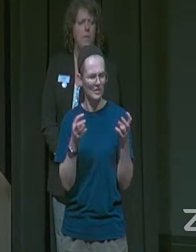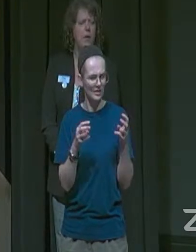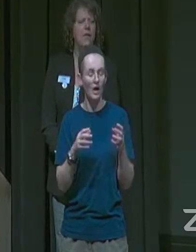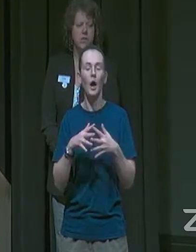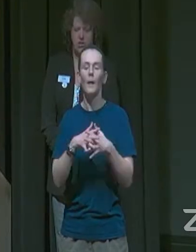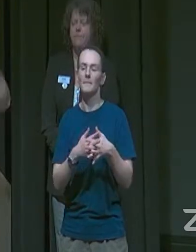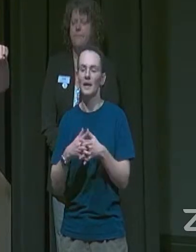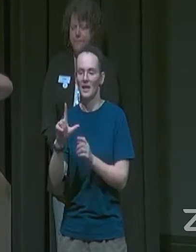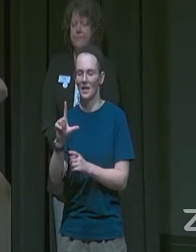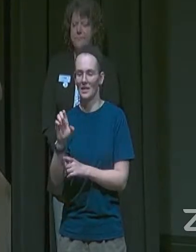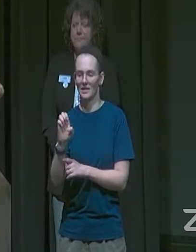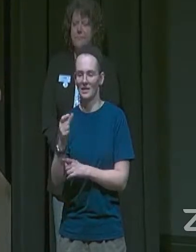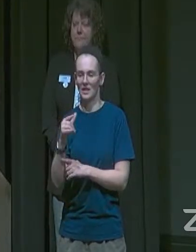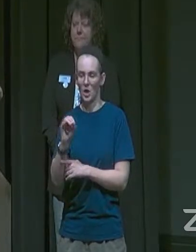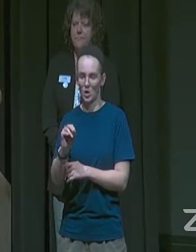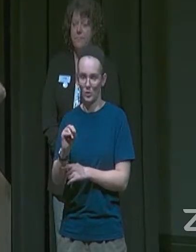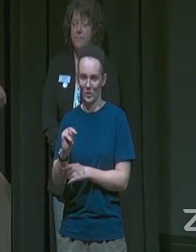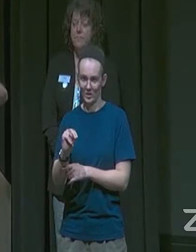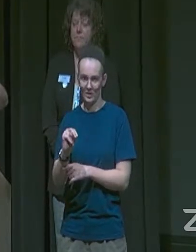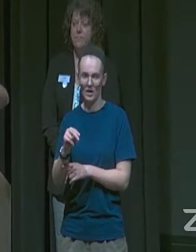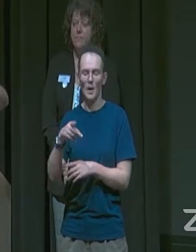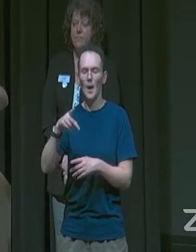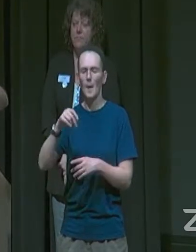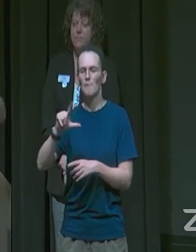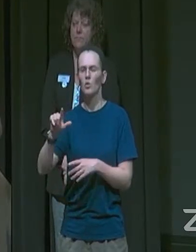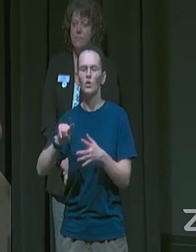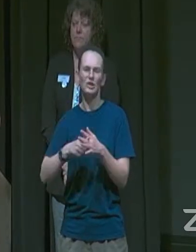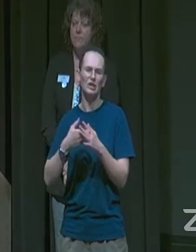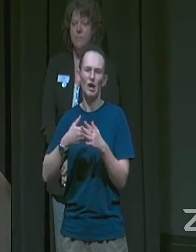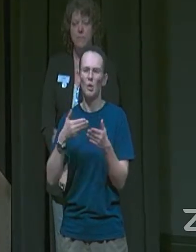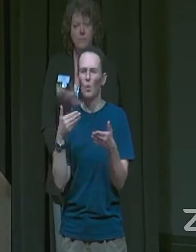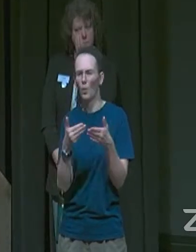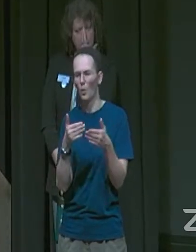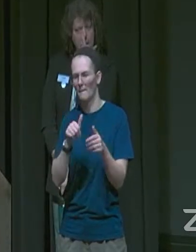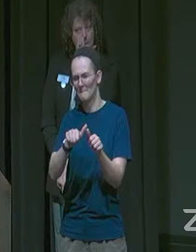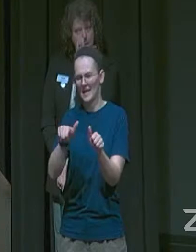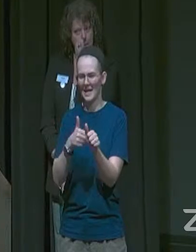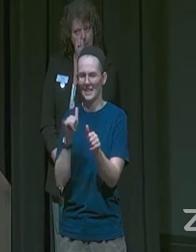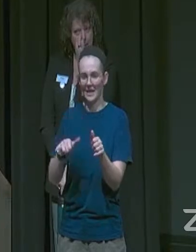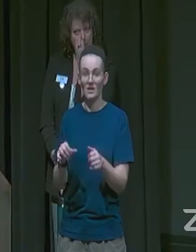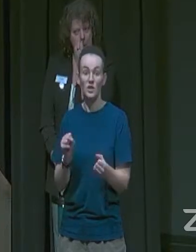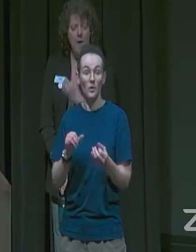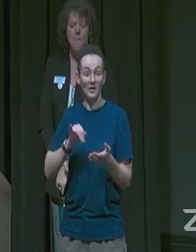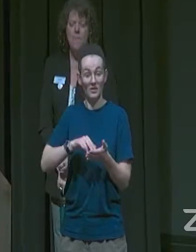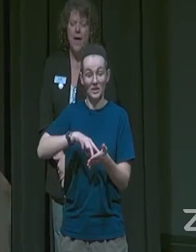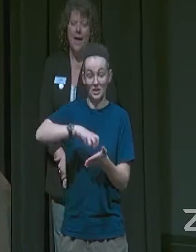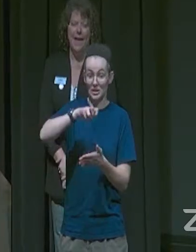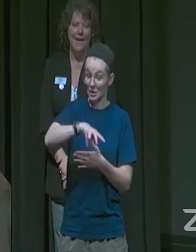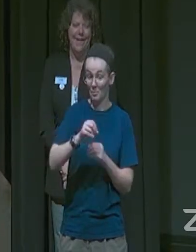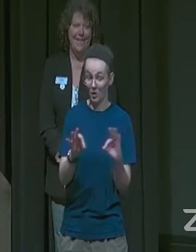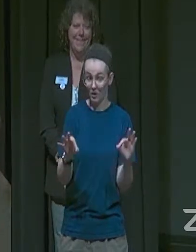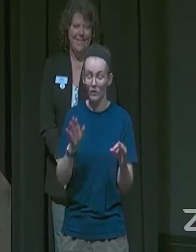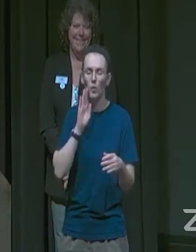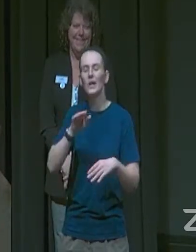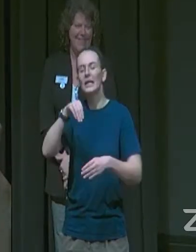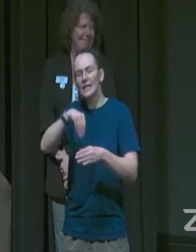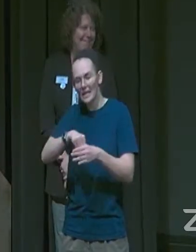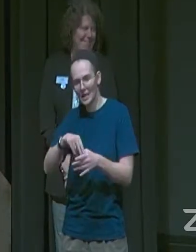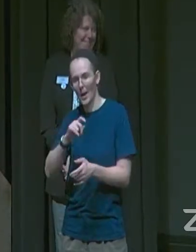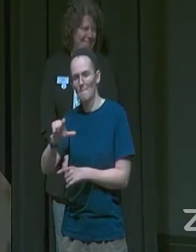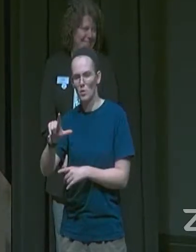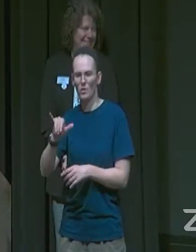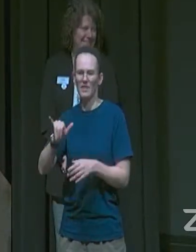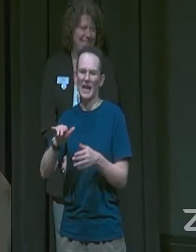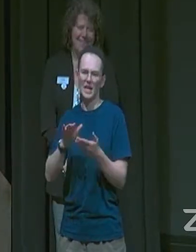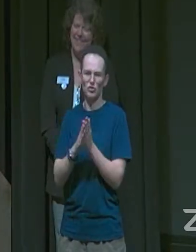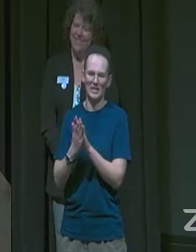The American Legion. The pool starts kind of right behind where so if you jump off, you'd end up in the pool. You're in that